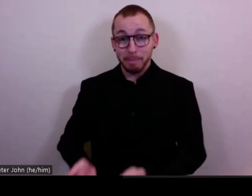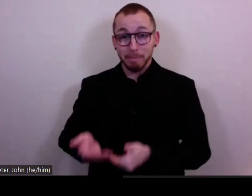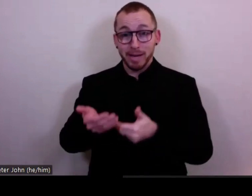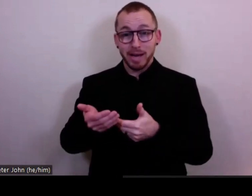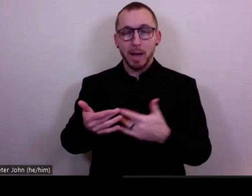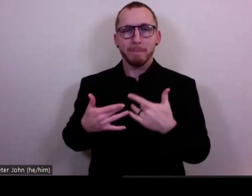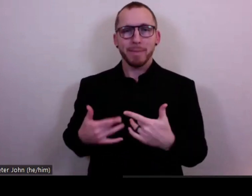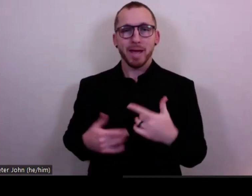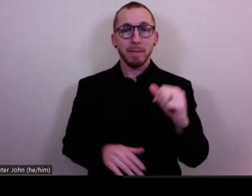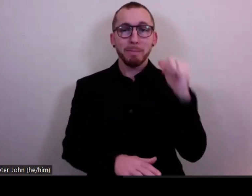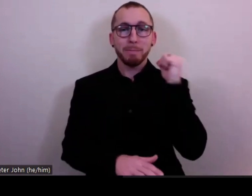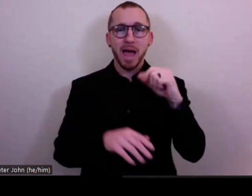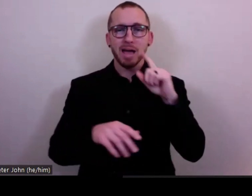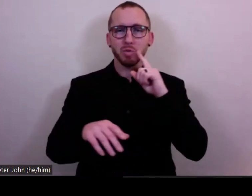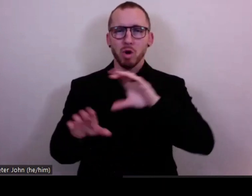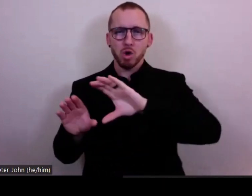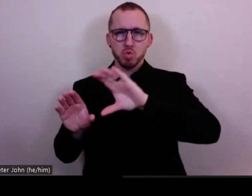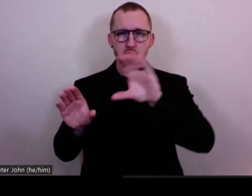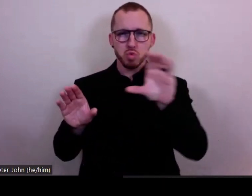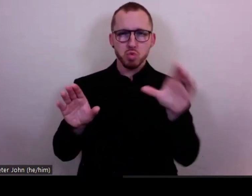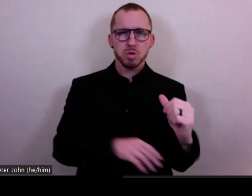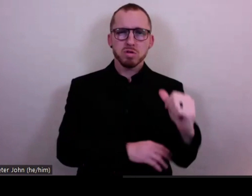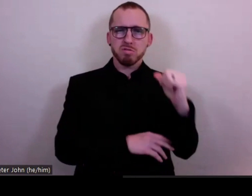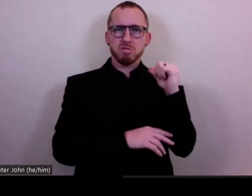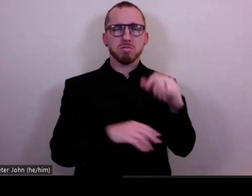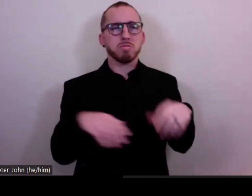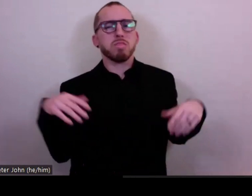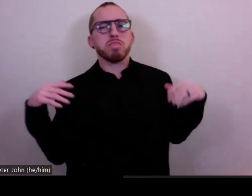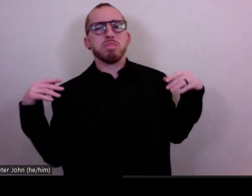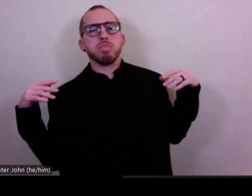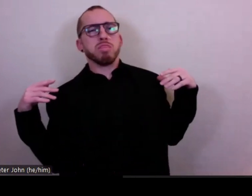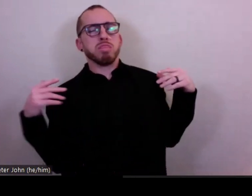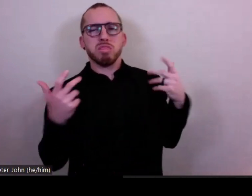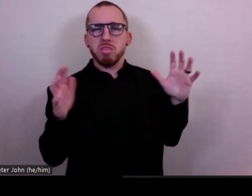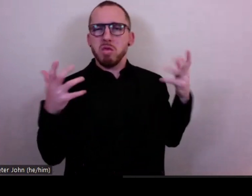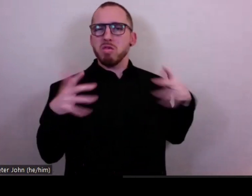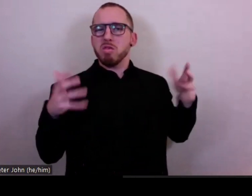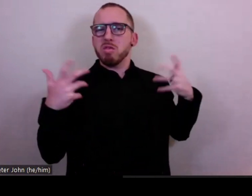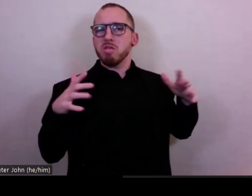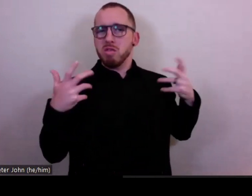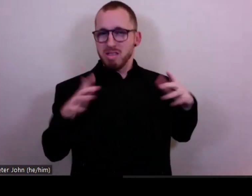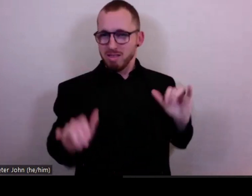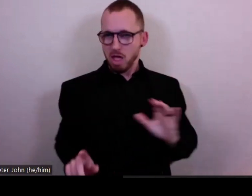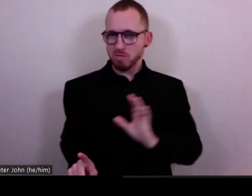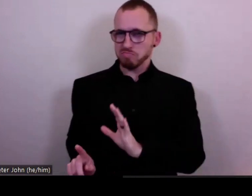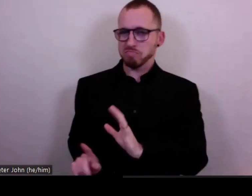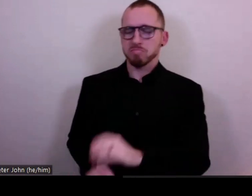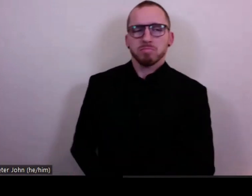similar. So these are the babies that are non-responsive, or their responsivity